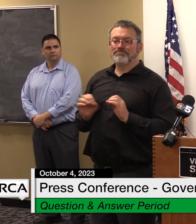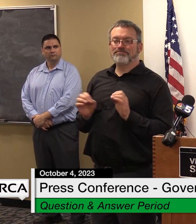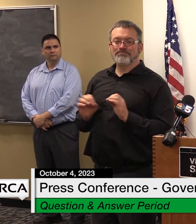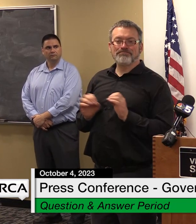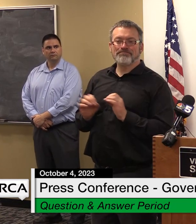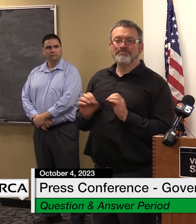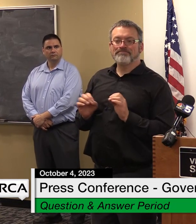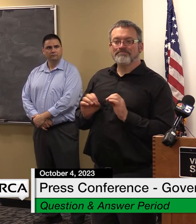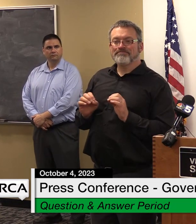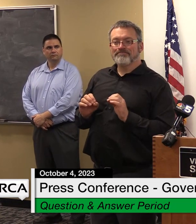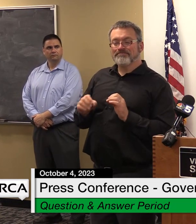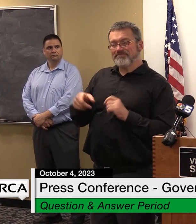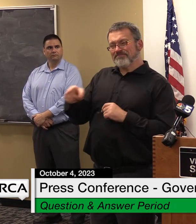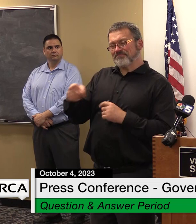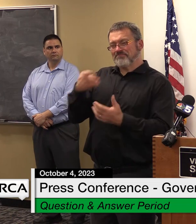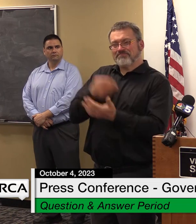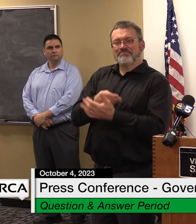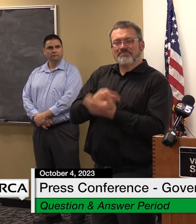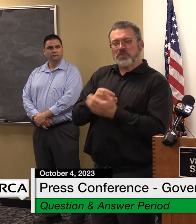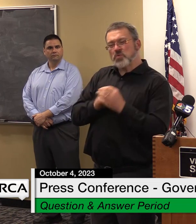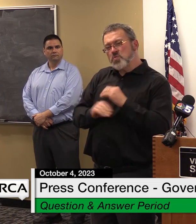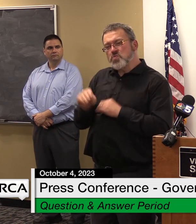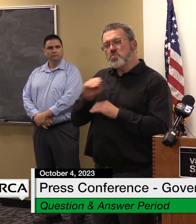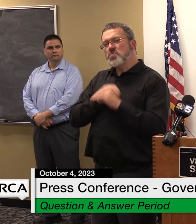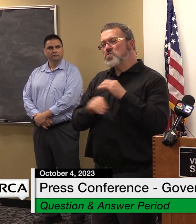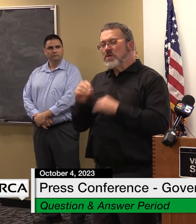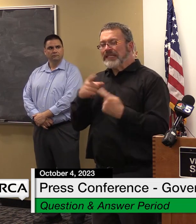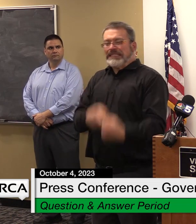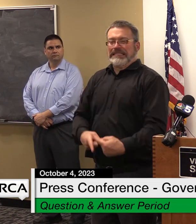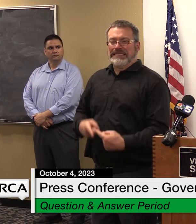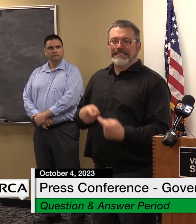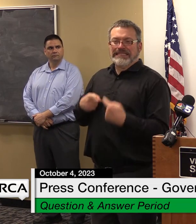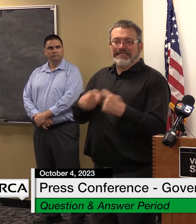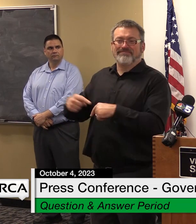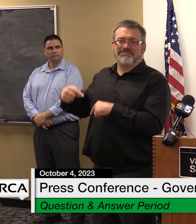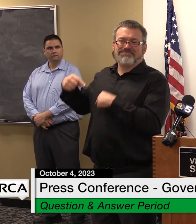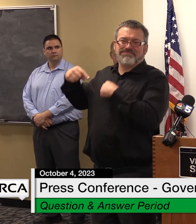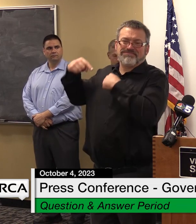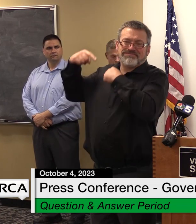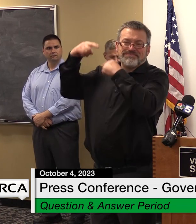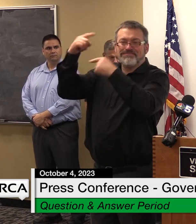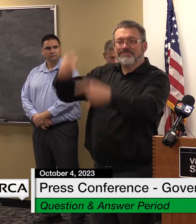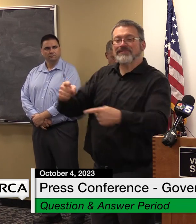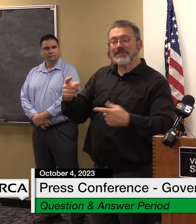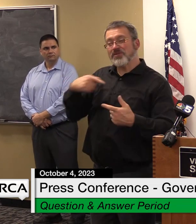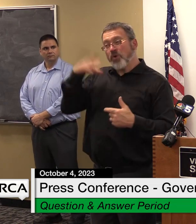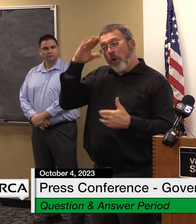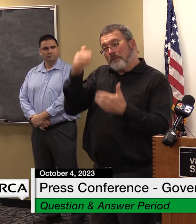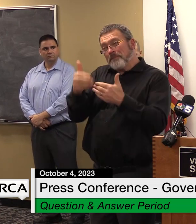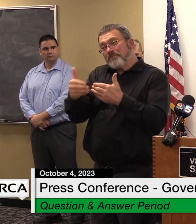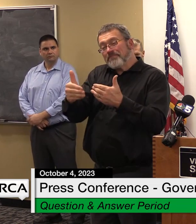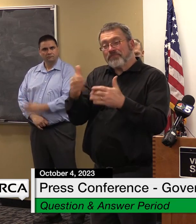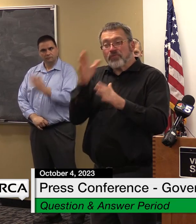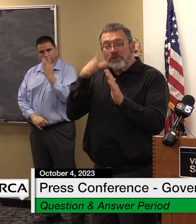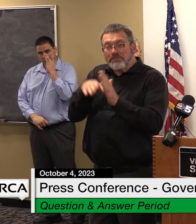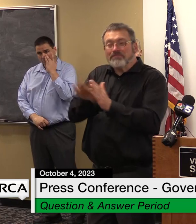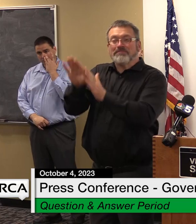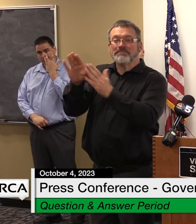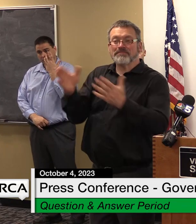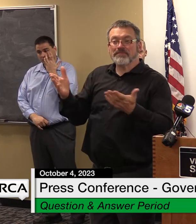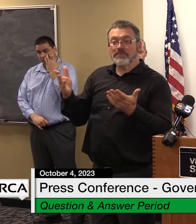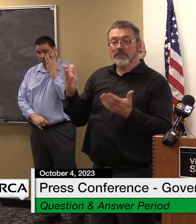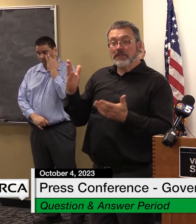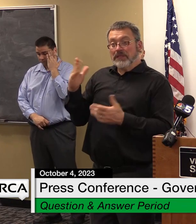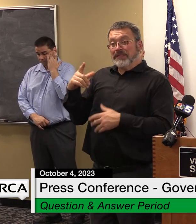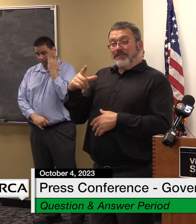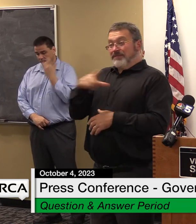struggle, but I think there is hope on the horizon. And this is something, you know, the legislature had asked for.